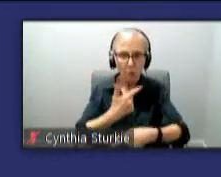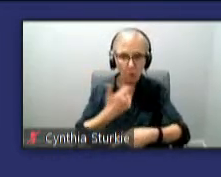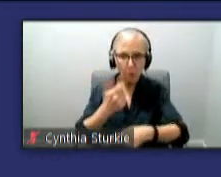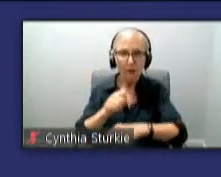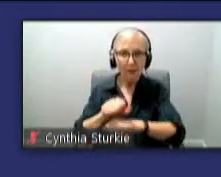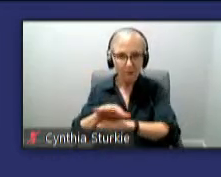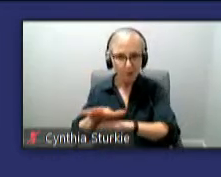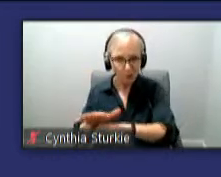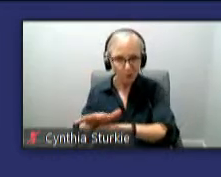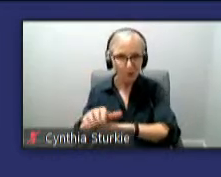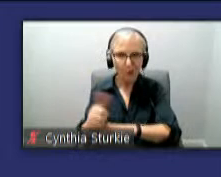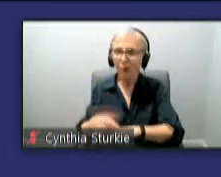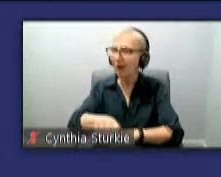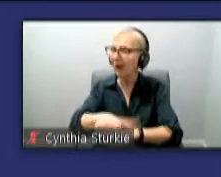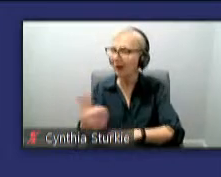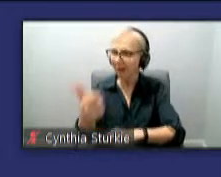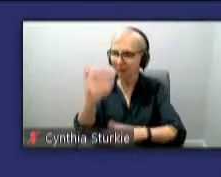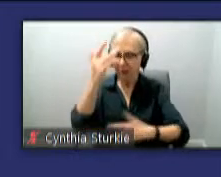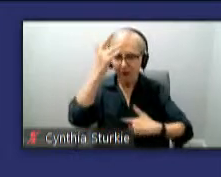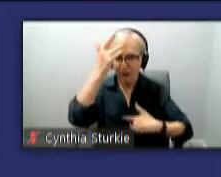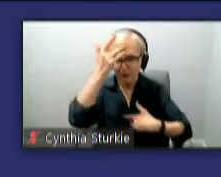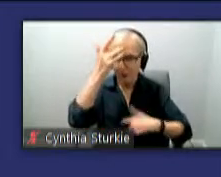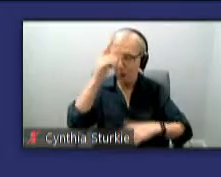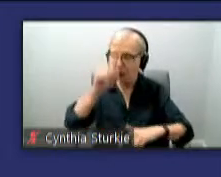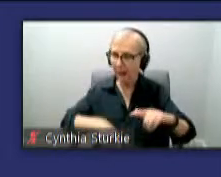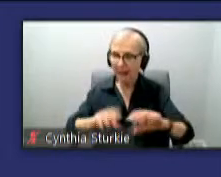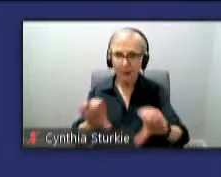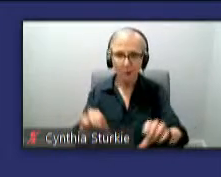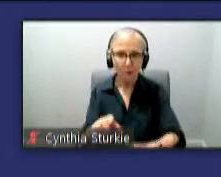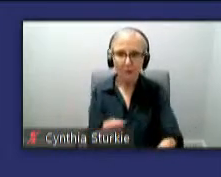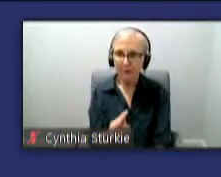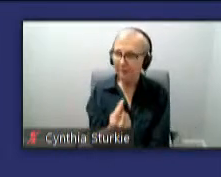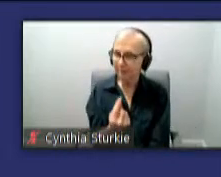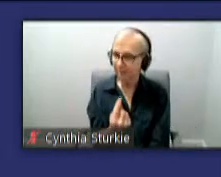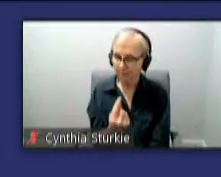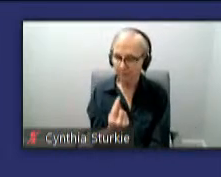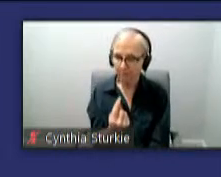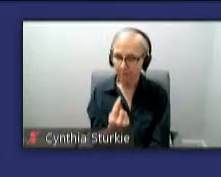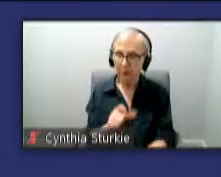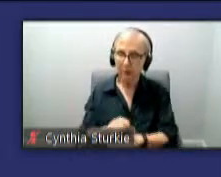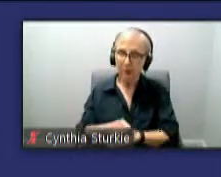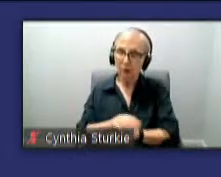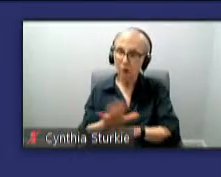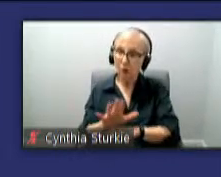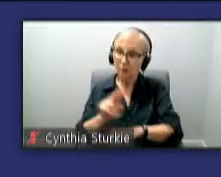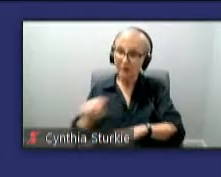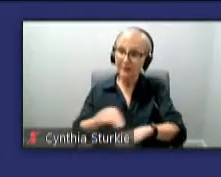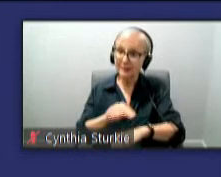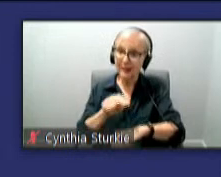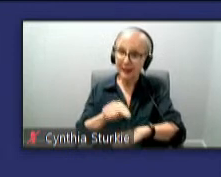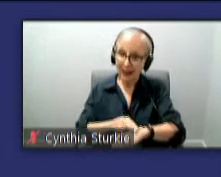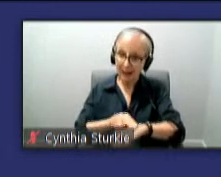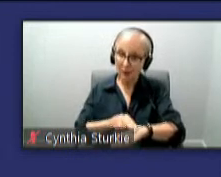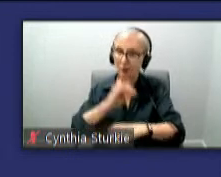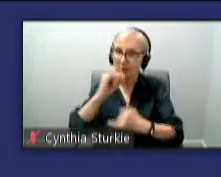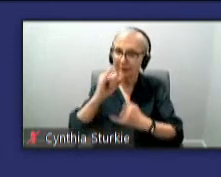into the future. Then obviously we can't do this alone. COVID is a national and an